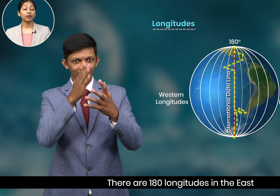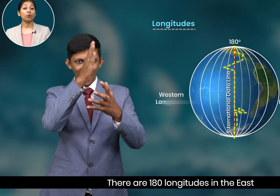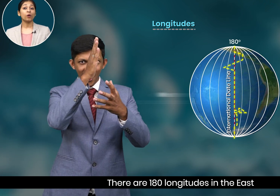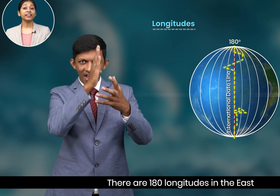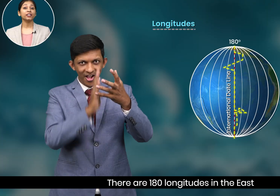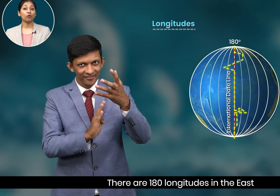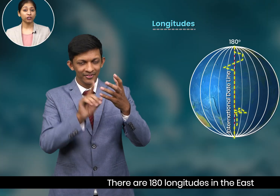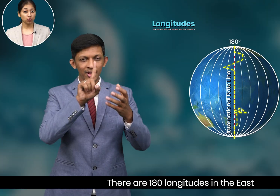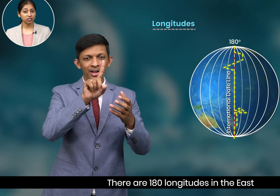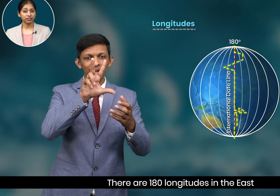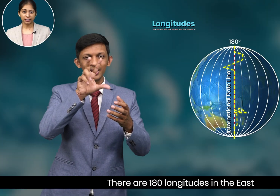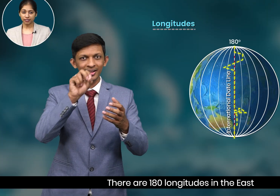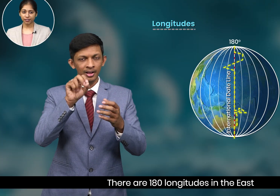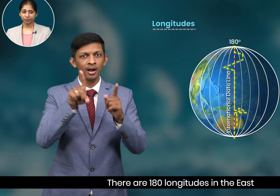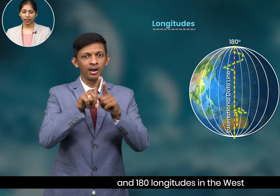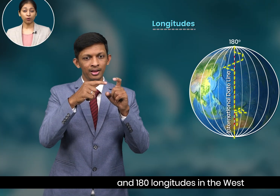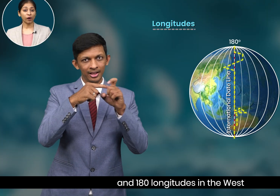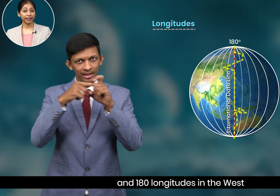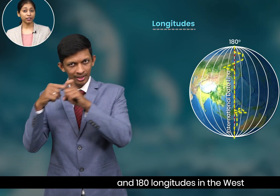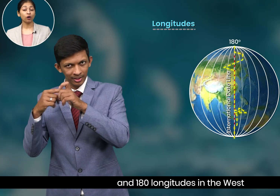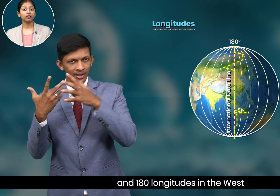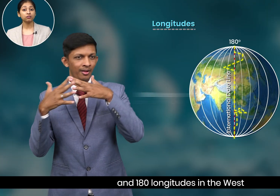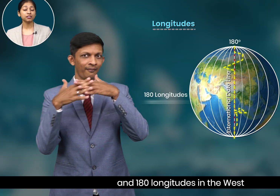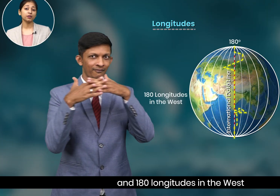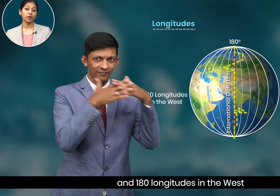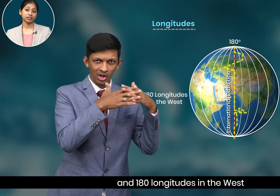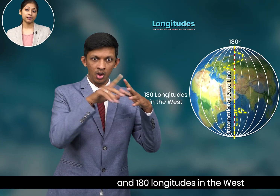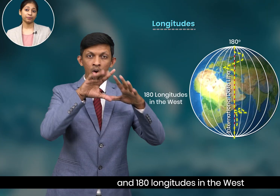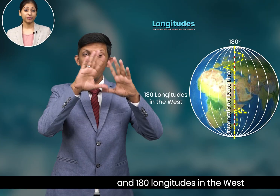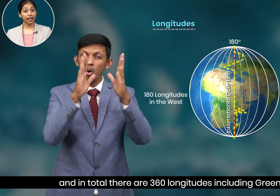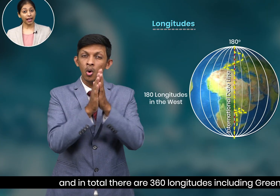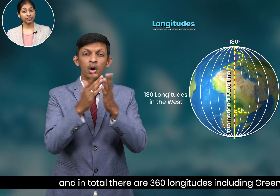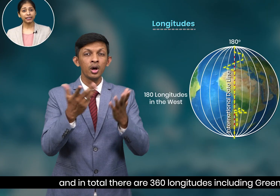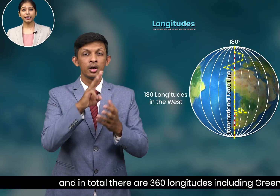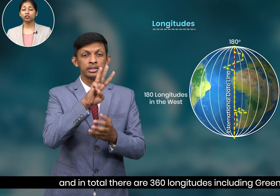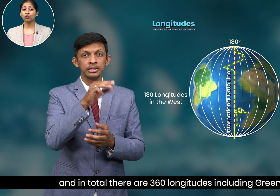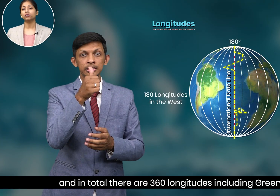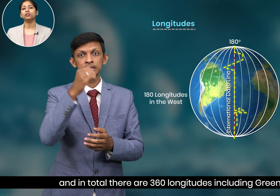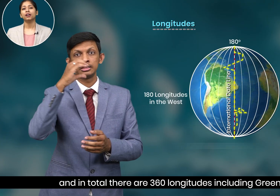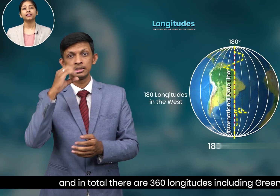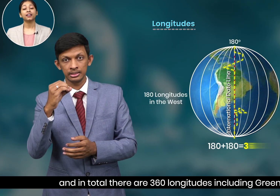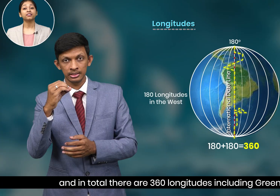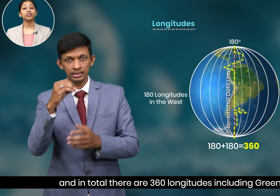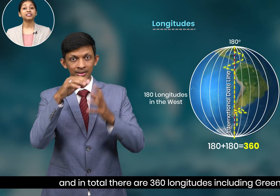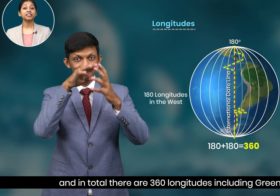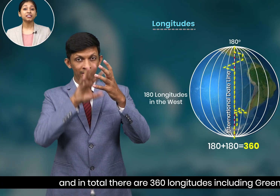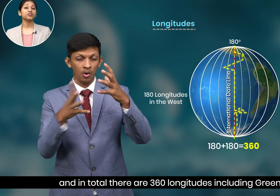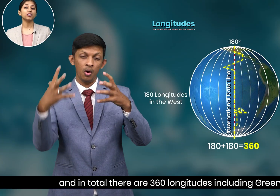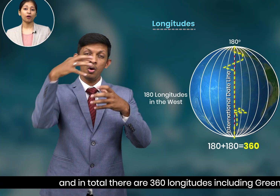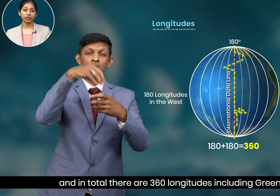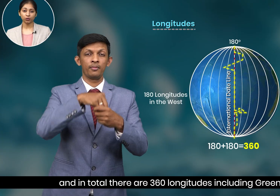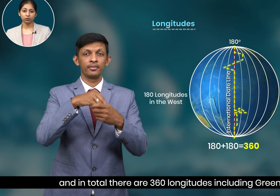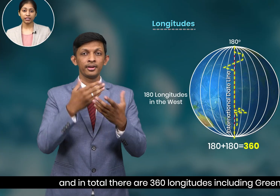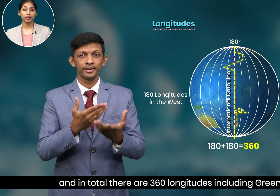There are 180 longitudes in the east and 180 longitudes in the west, and in total there are